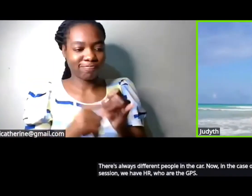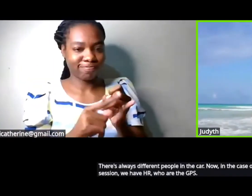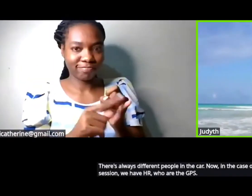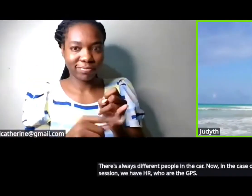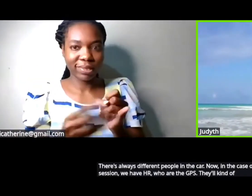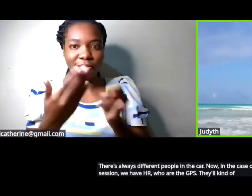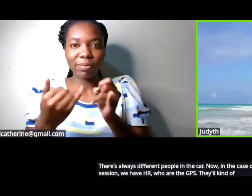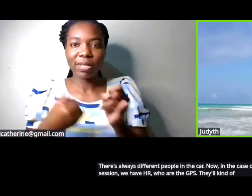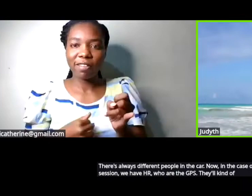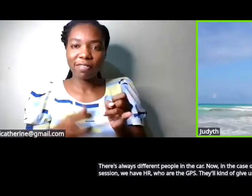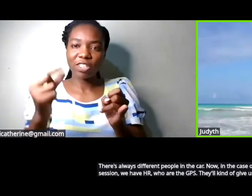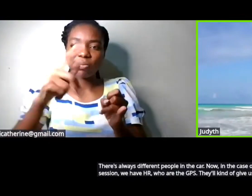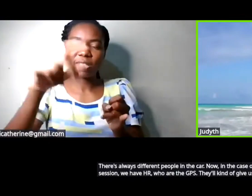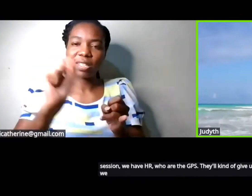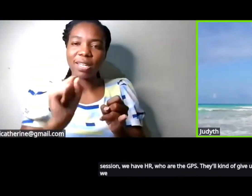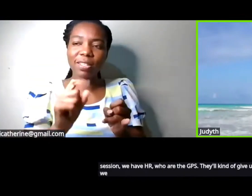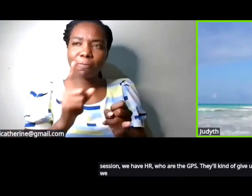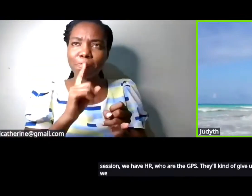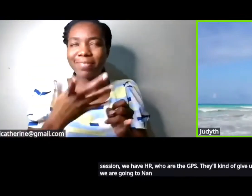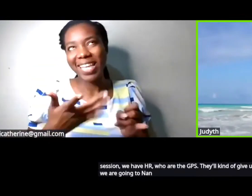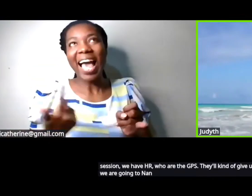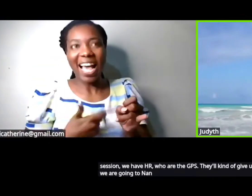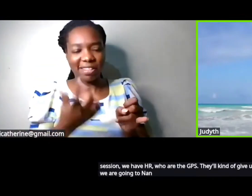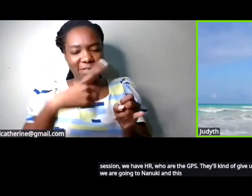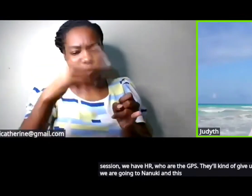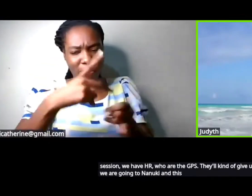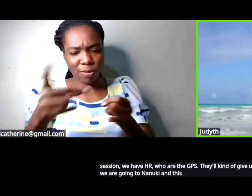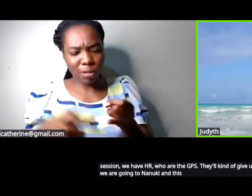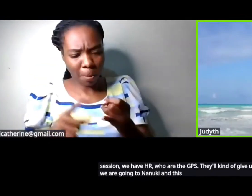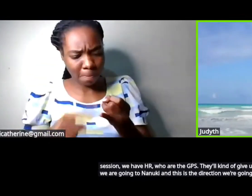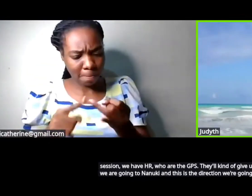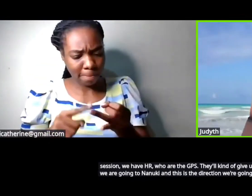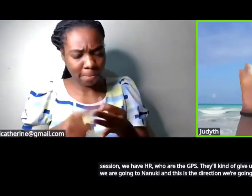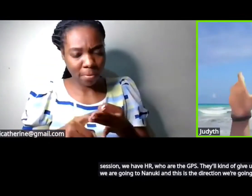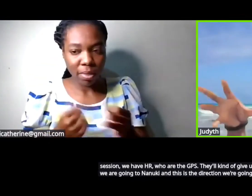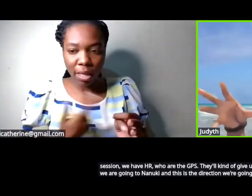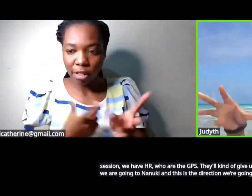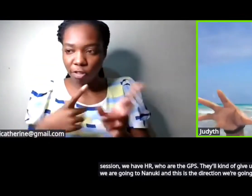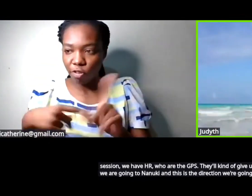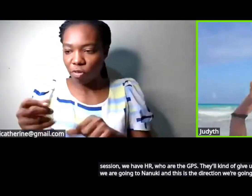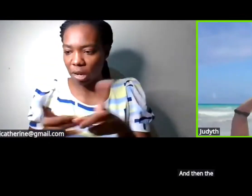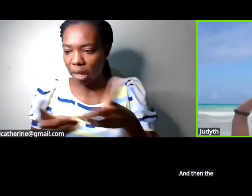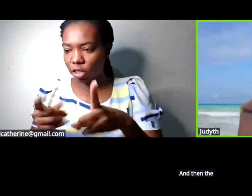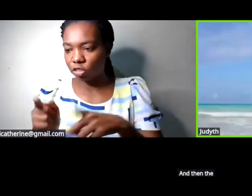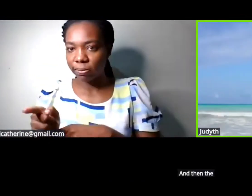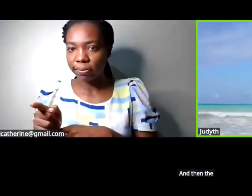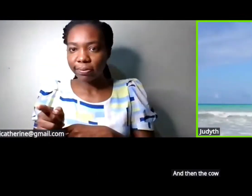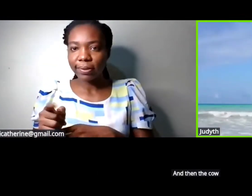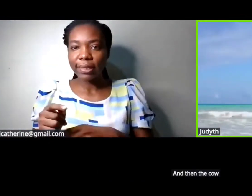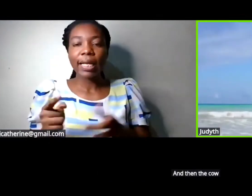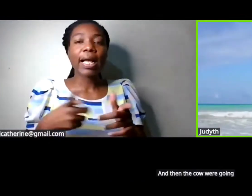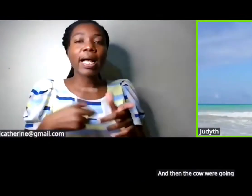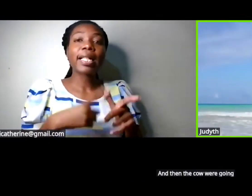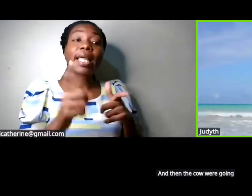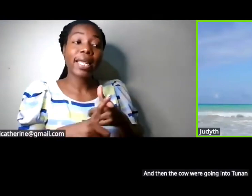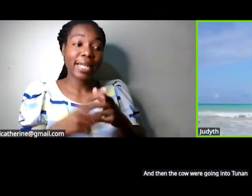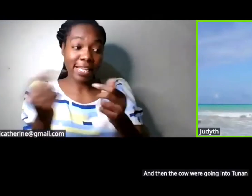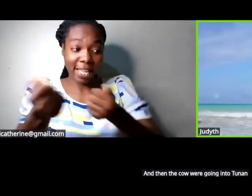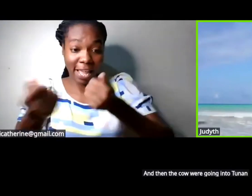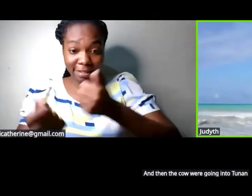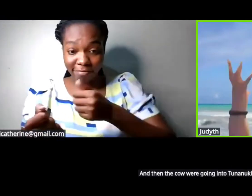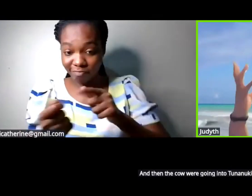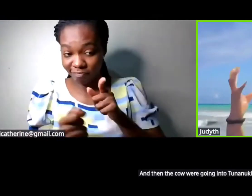they'll tell us we are going to Nanyuki and this is the direction we're going to take. And then the car we're going to Nanyuki is, let's